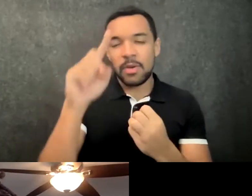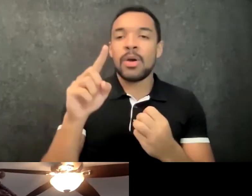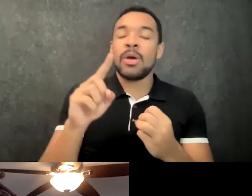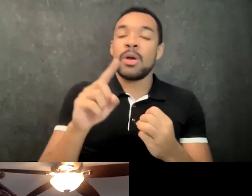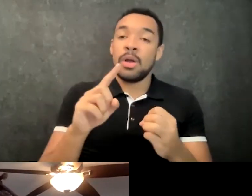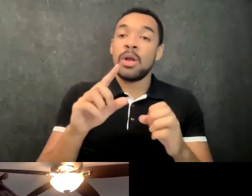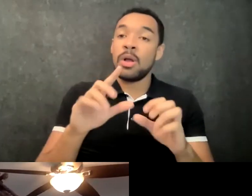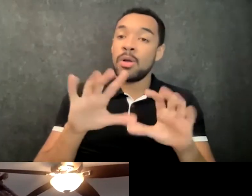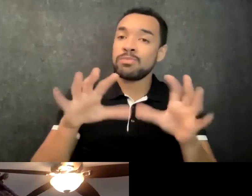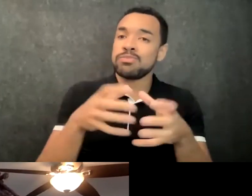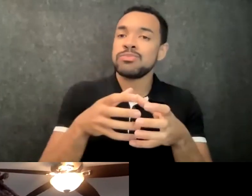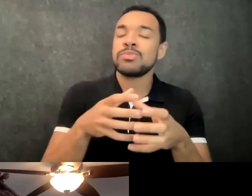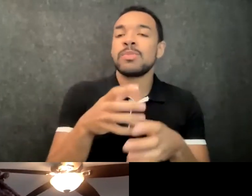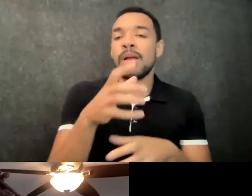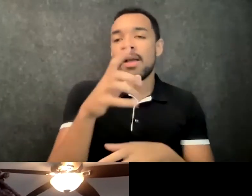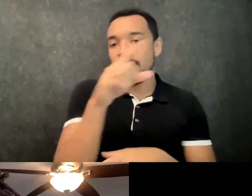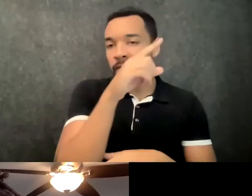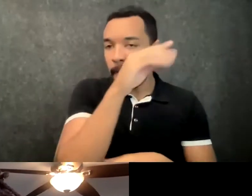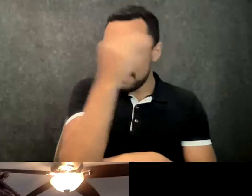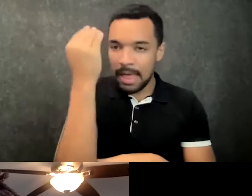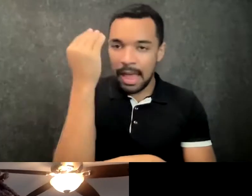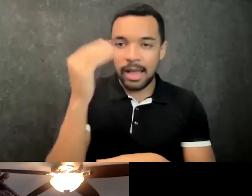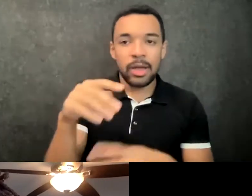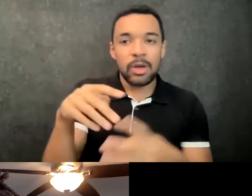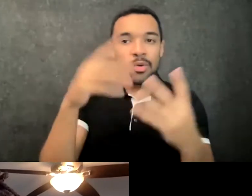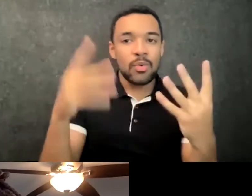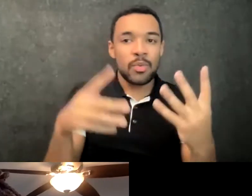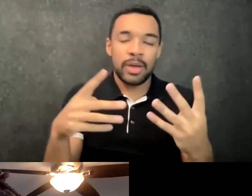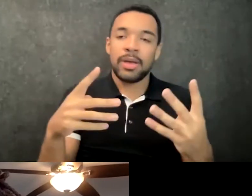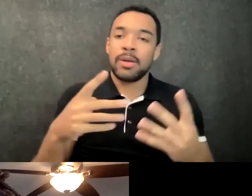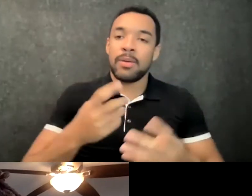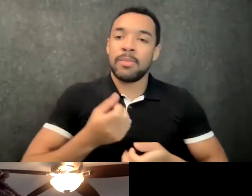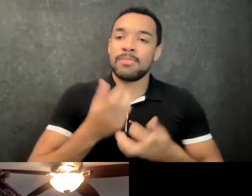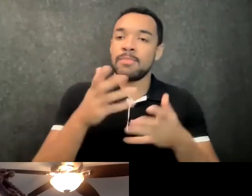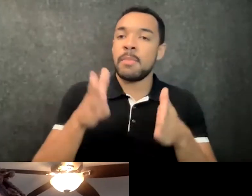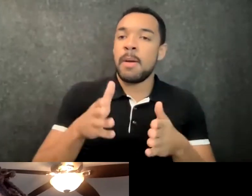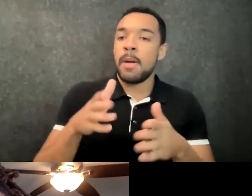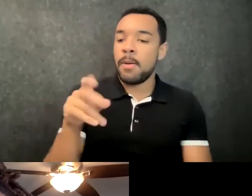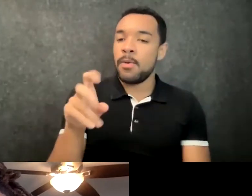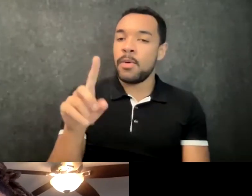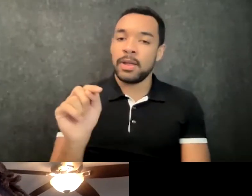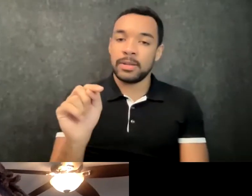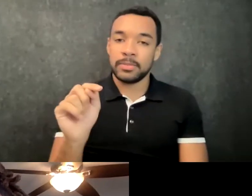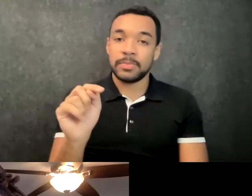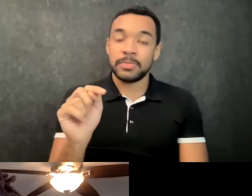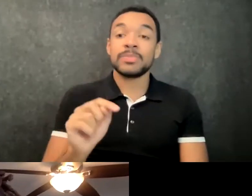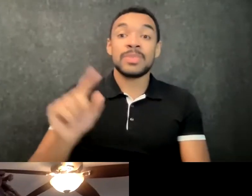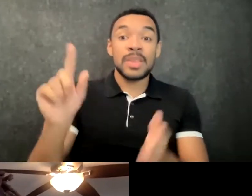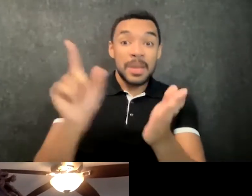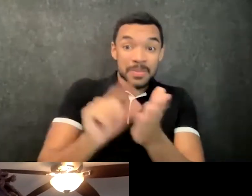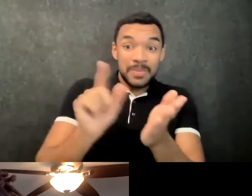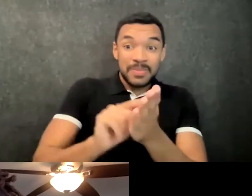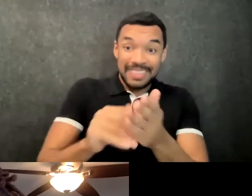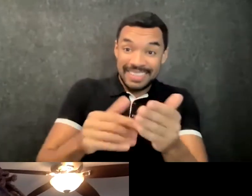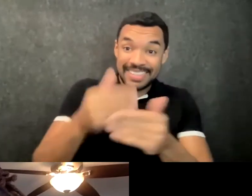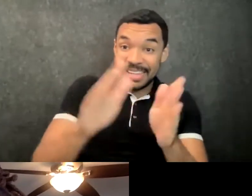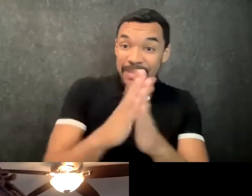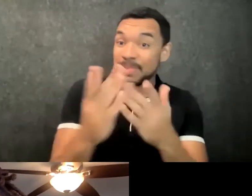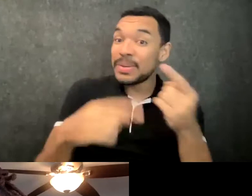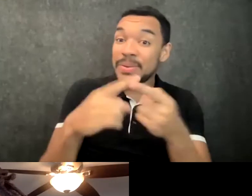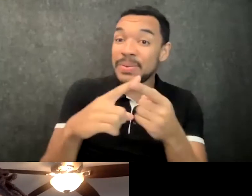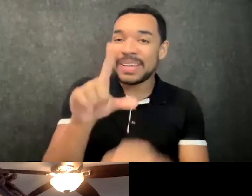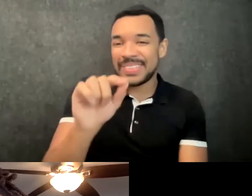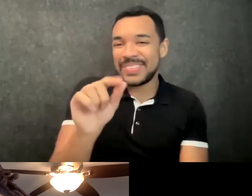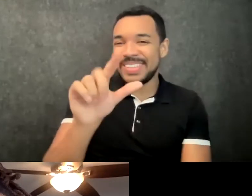debut poetry collection, Hood Vacations, is forthcoming from Black Lawrence Press in 2023.